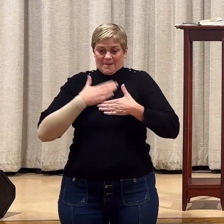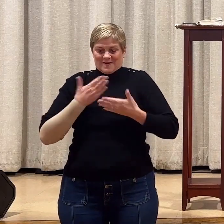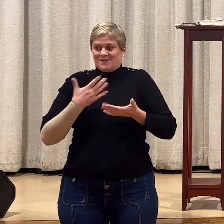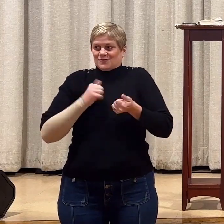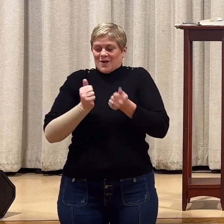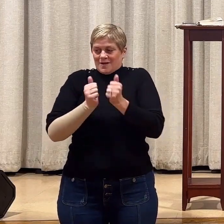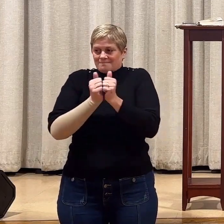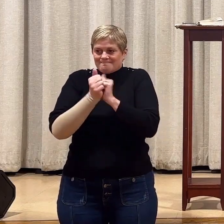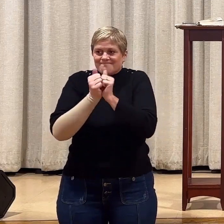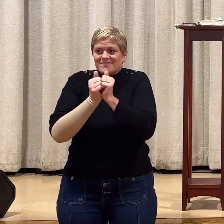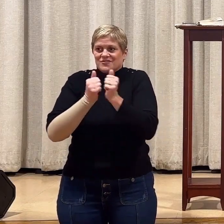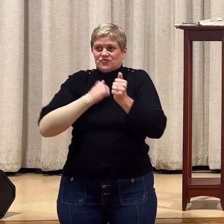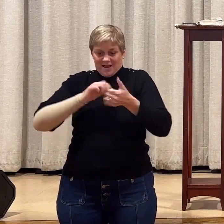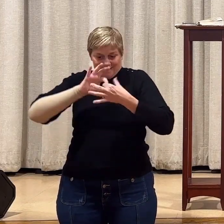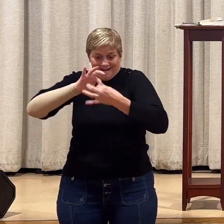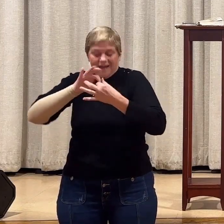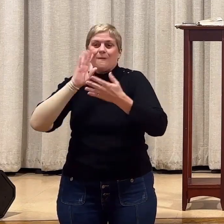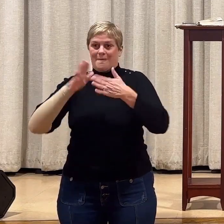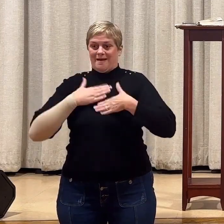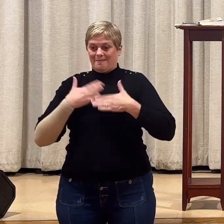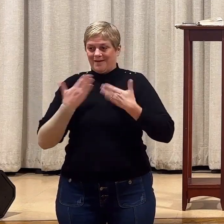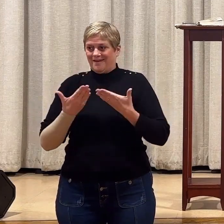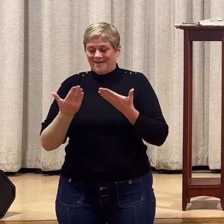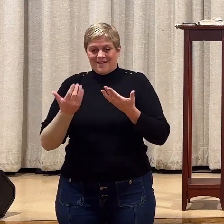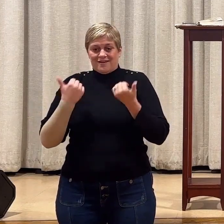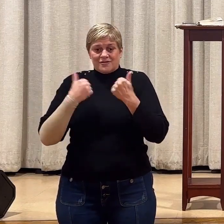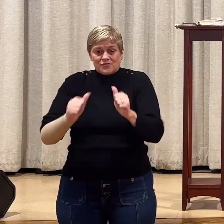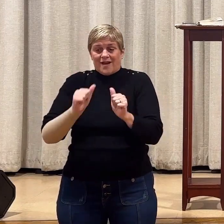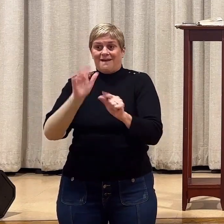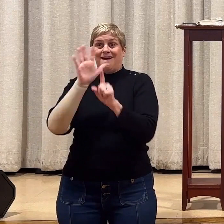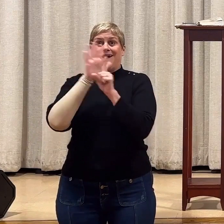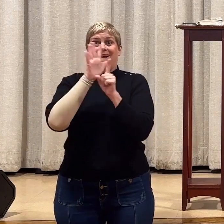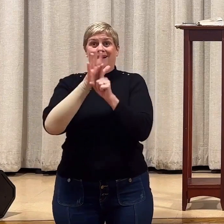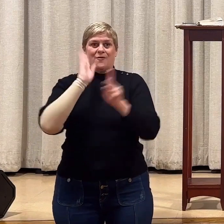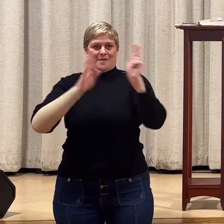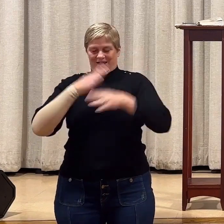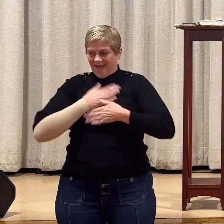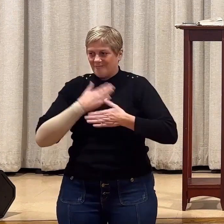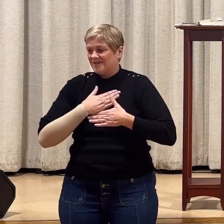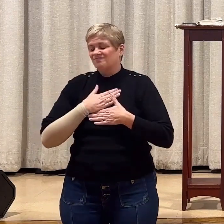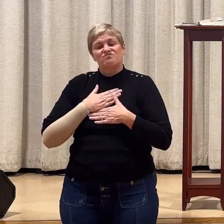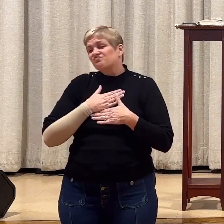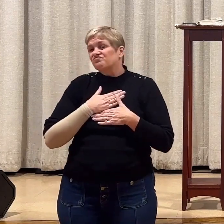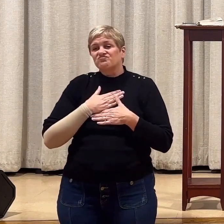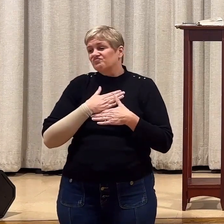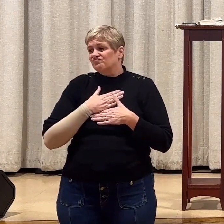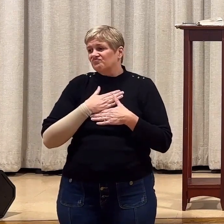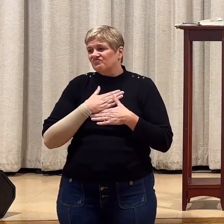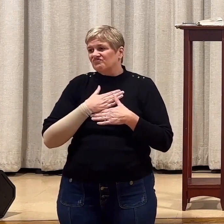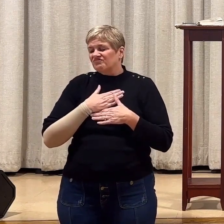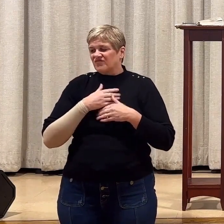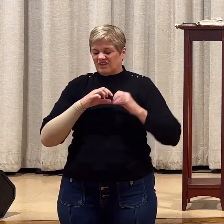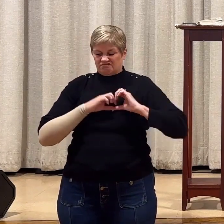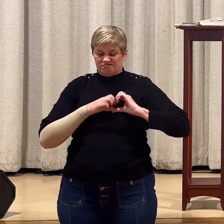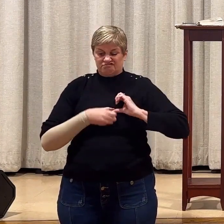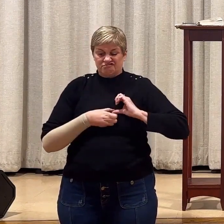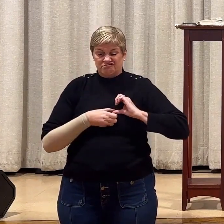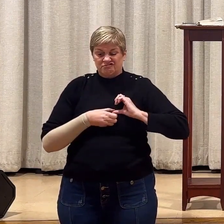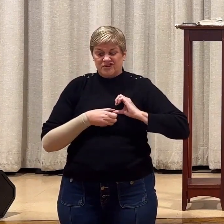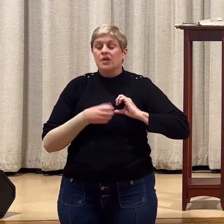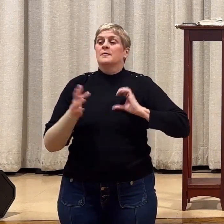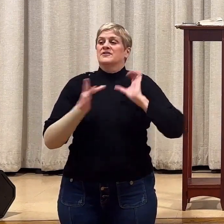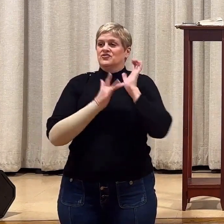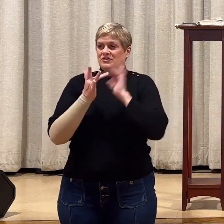and relationships and different things. And being popular, it didn't fill me. Only Jesus did. And so when Jesus fills the